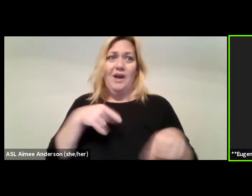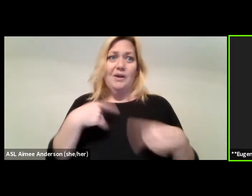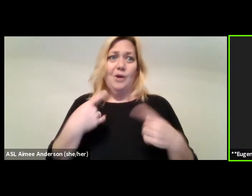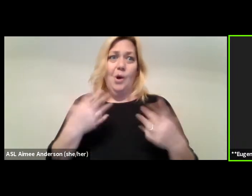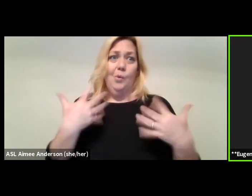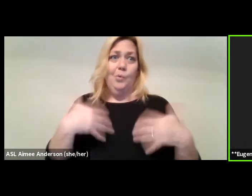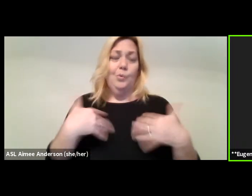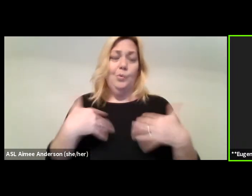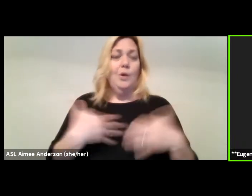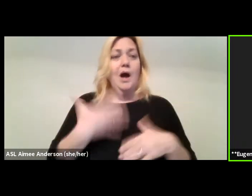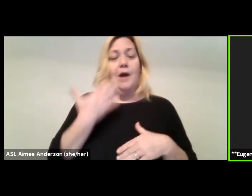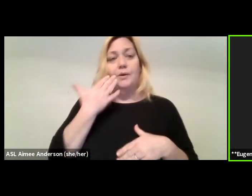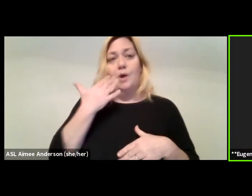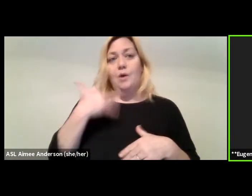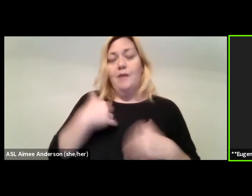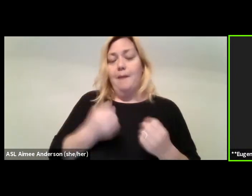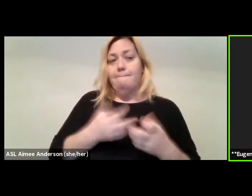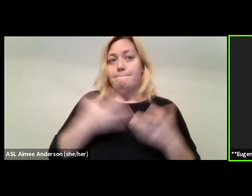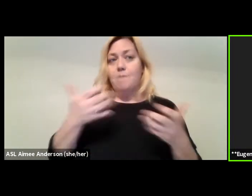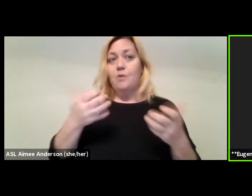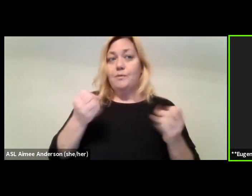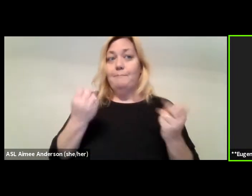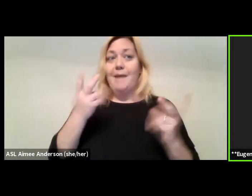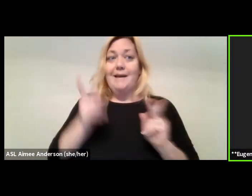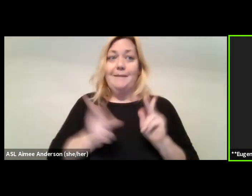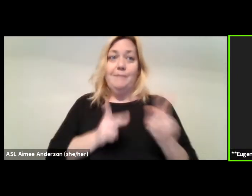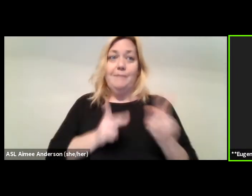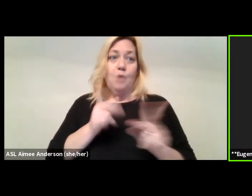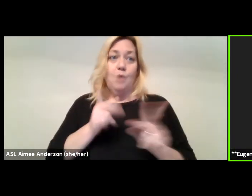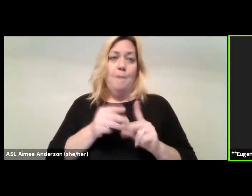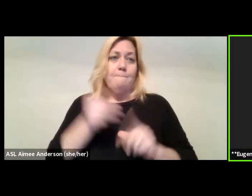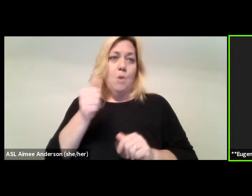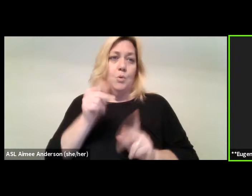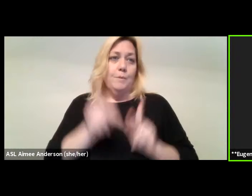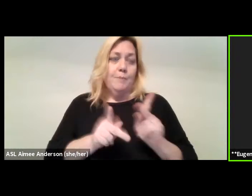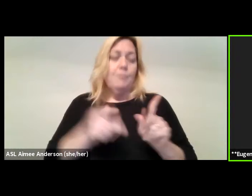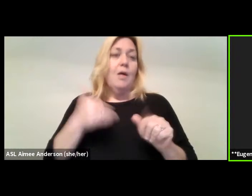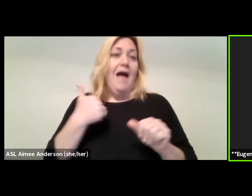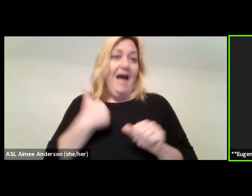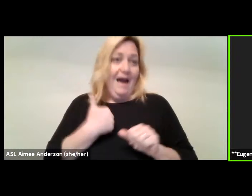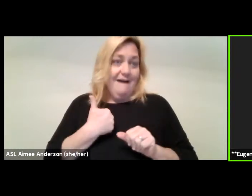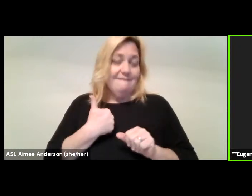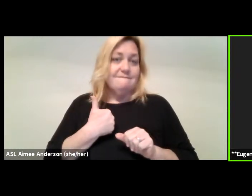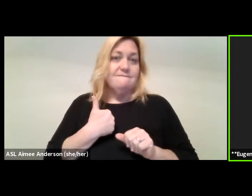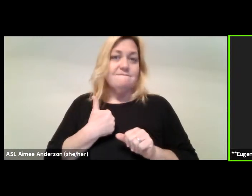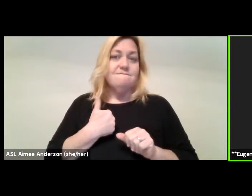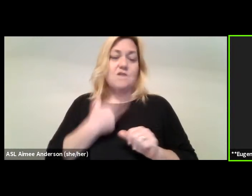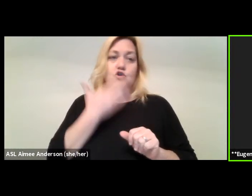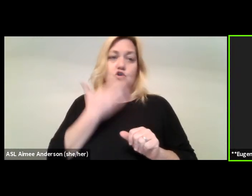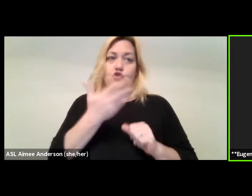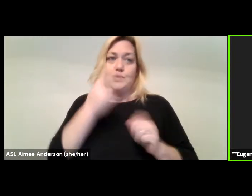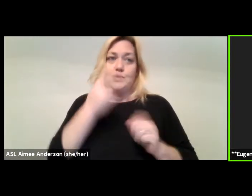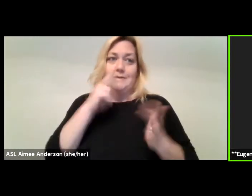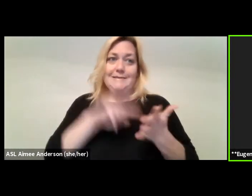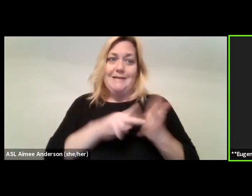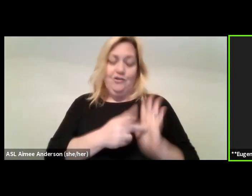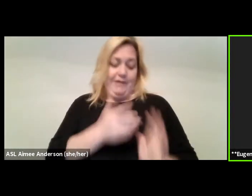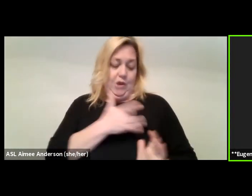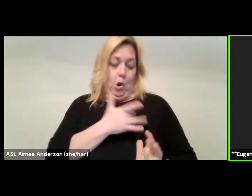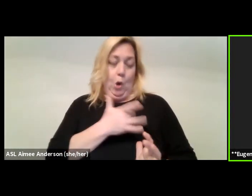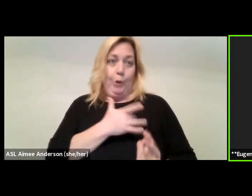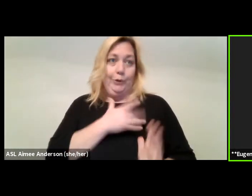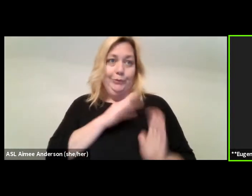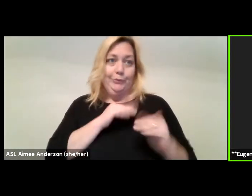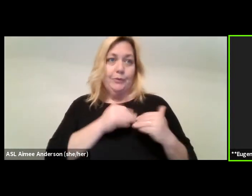and I know that many people, the majority of folks, have good intentions in their heart, but